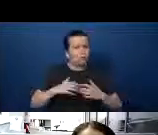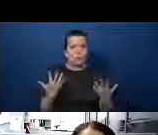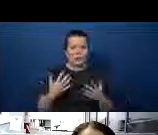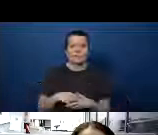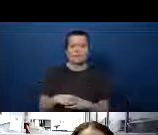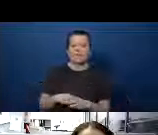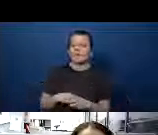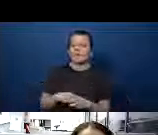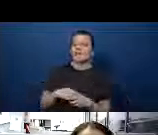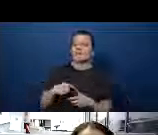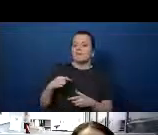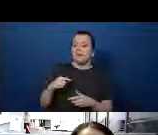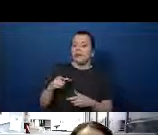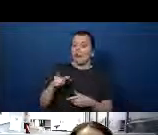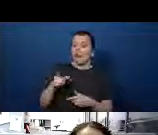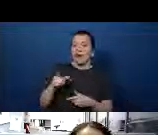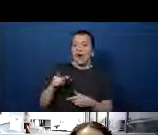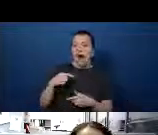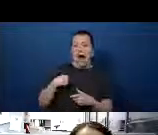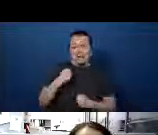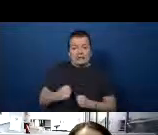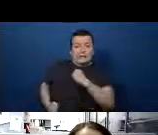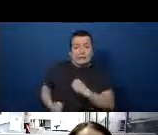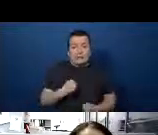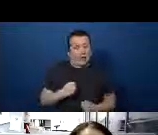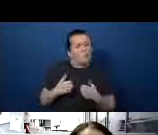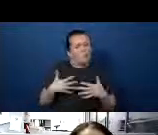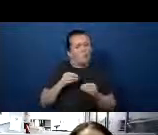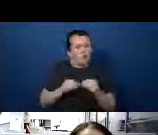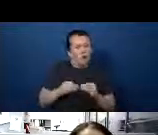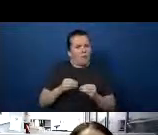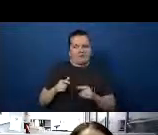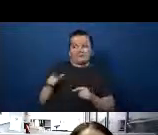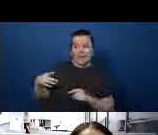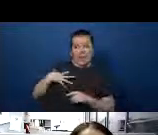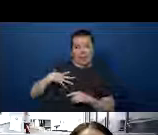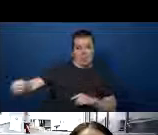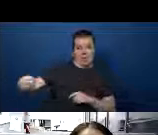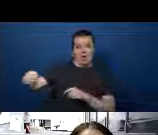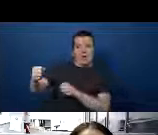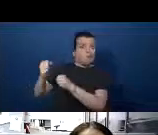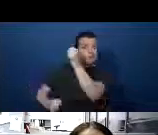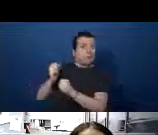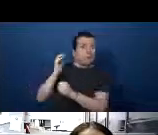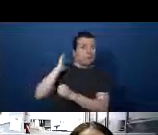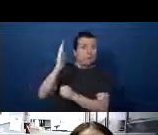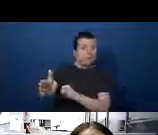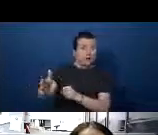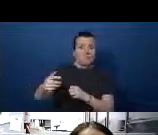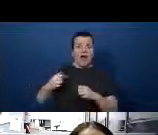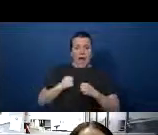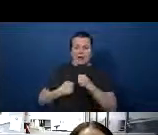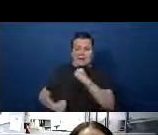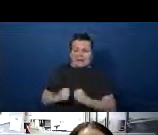for a while. Then when I almost caught up, they would run again. I could never catch up in this way. This kind